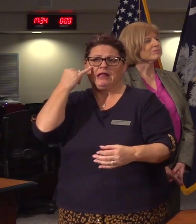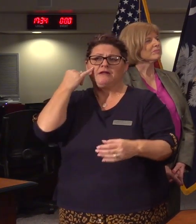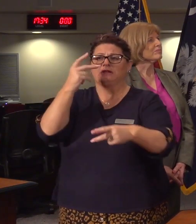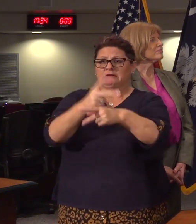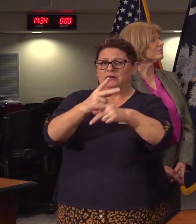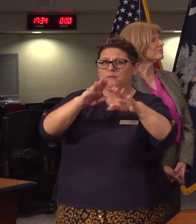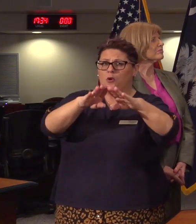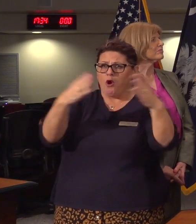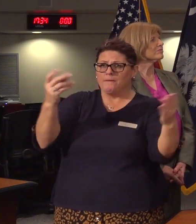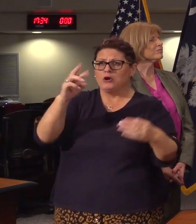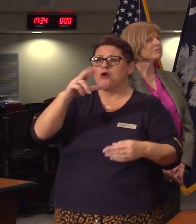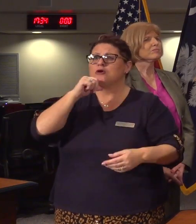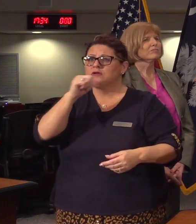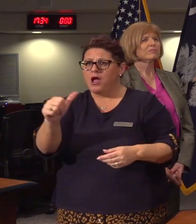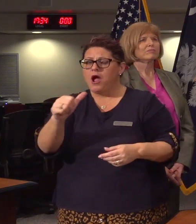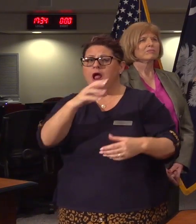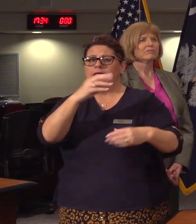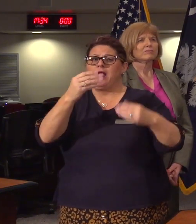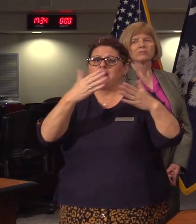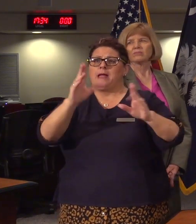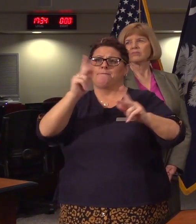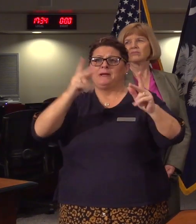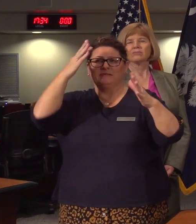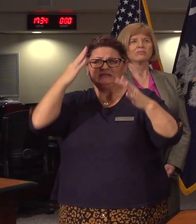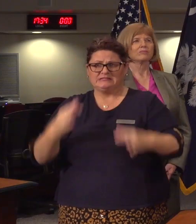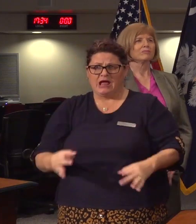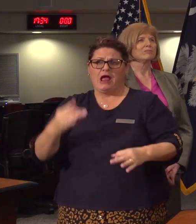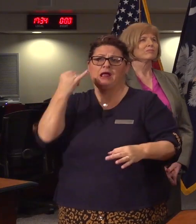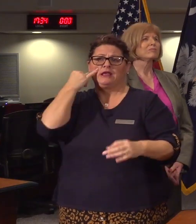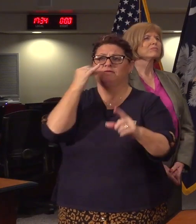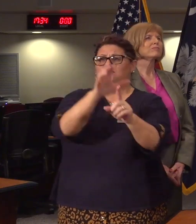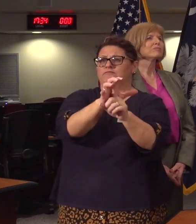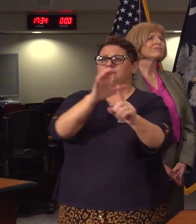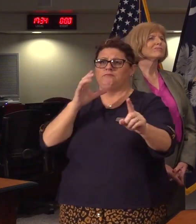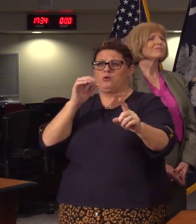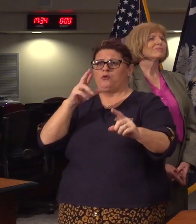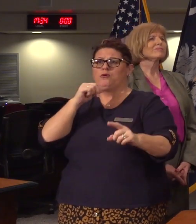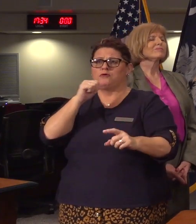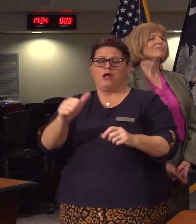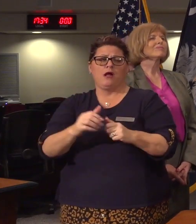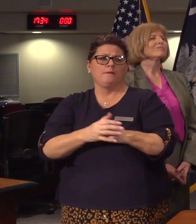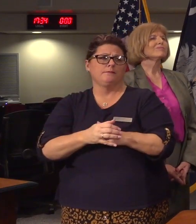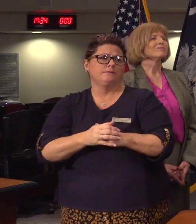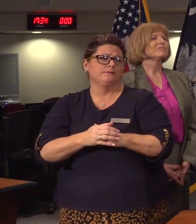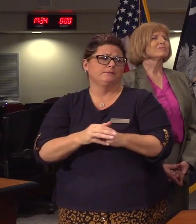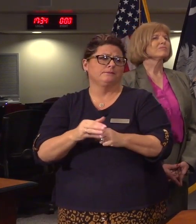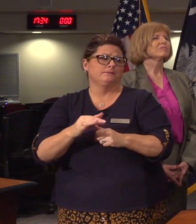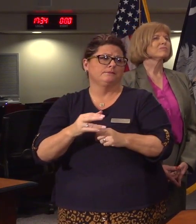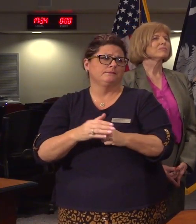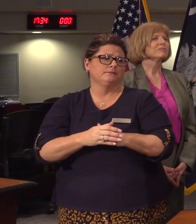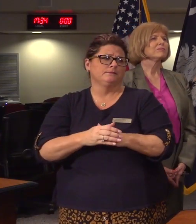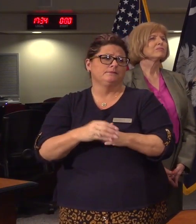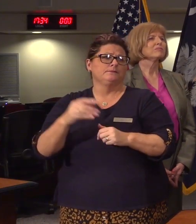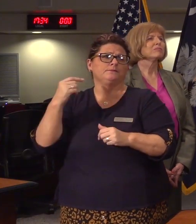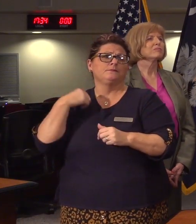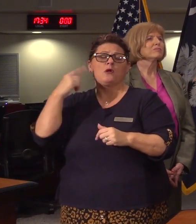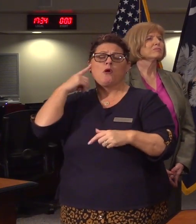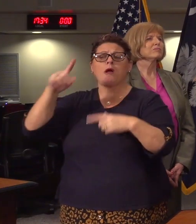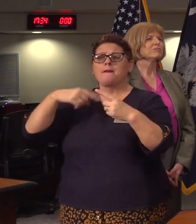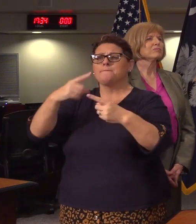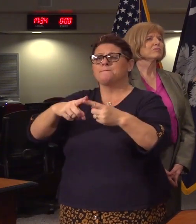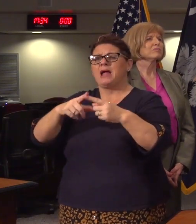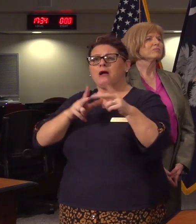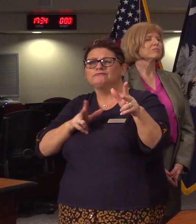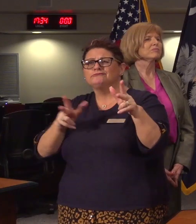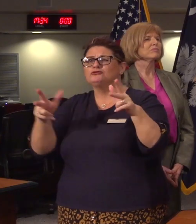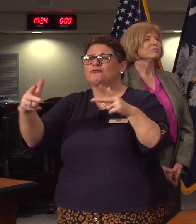public gatherings. President Trump mentioned not long ago about the national emergency that there would be some drive-up options for testing around the country. Could we be seeing any of that